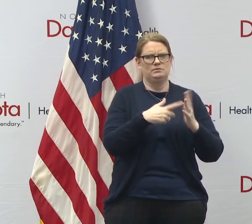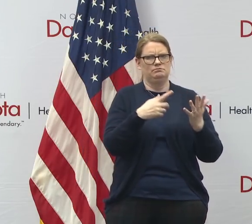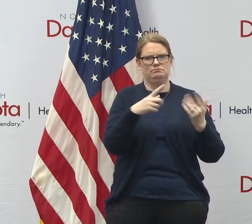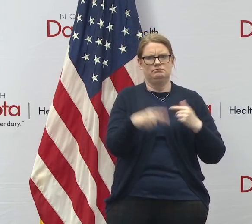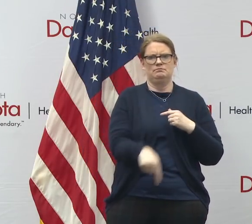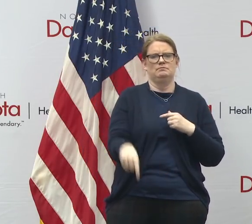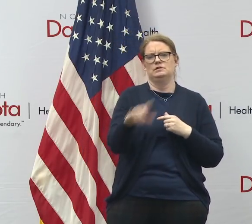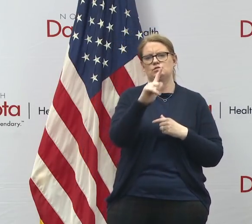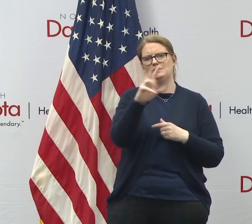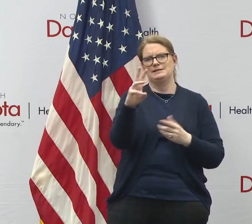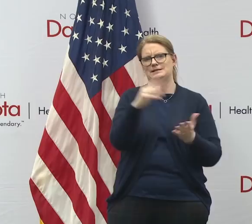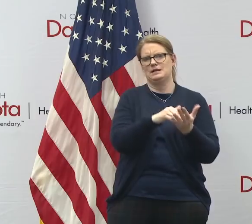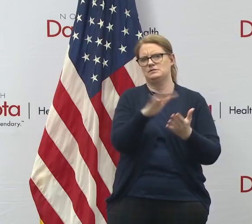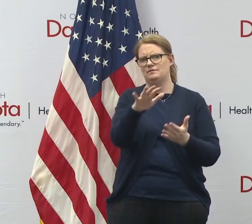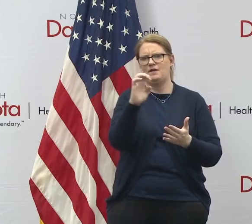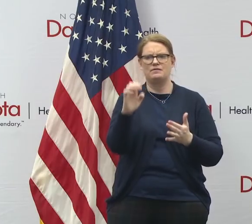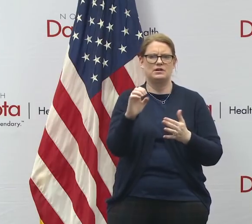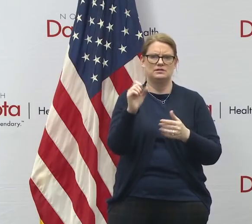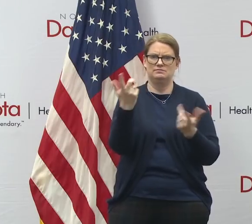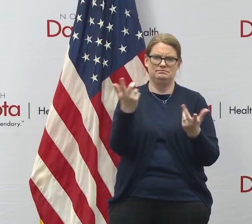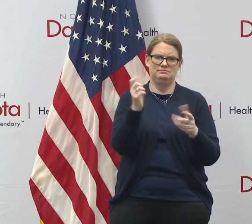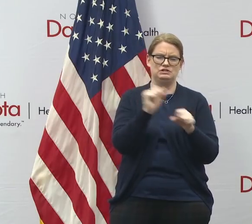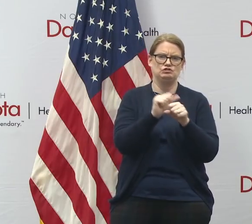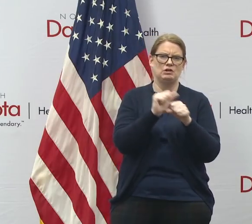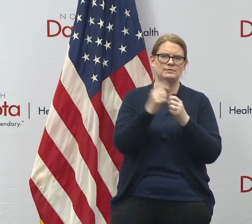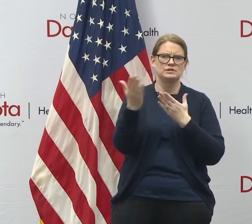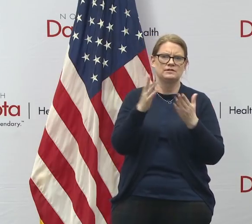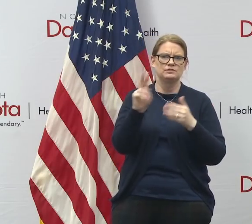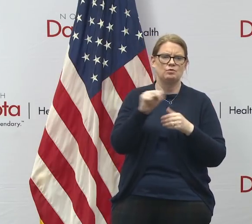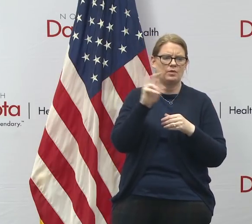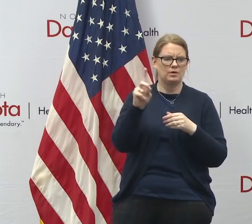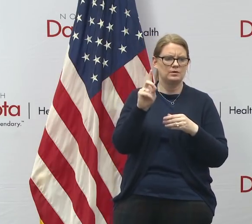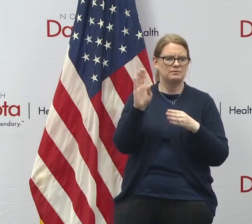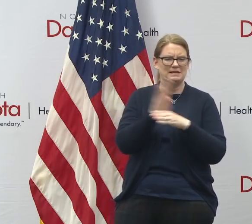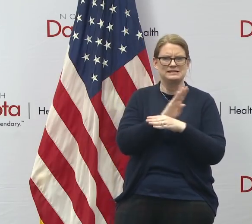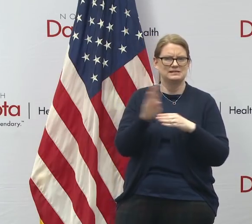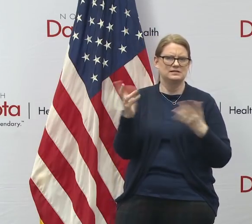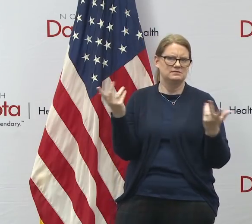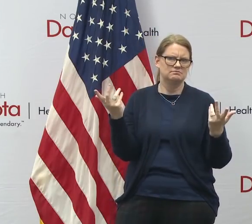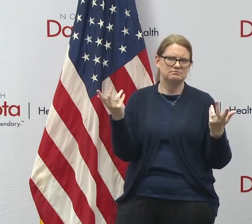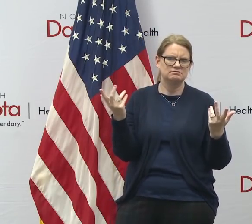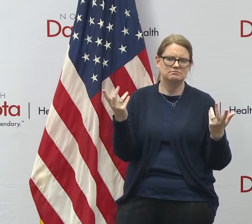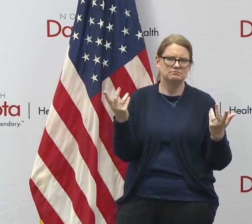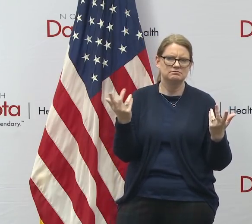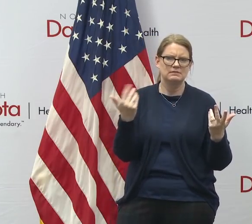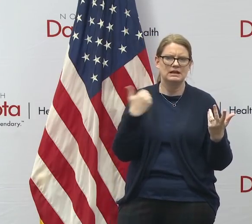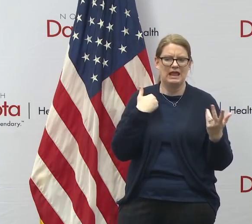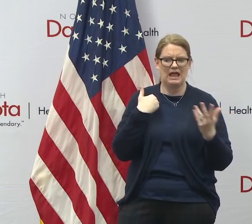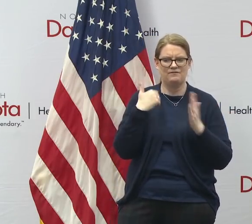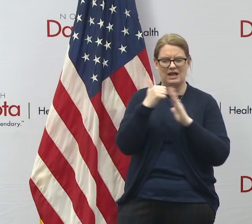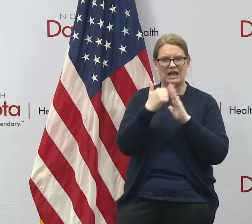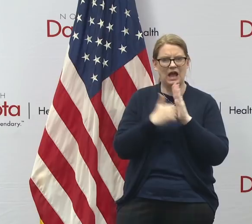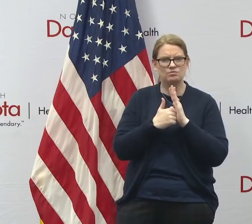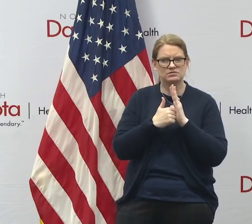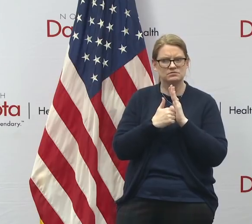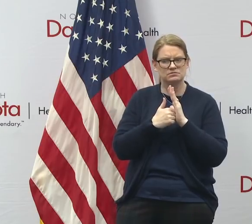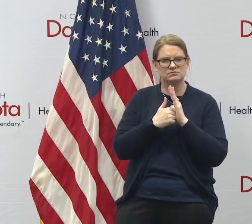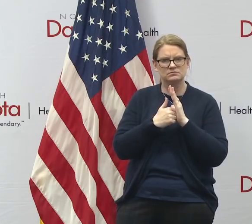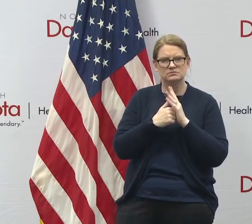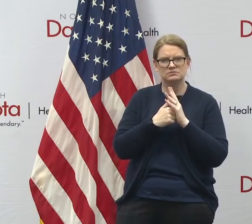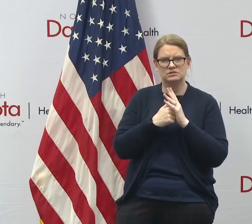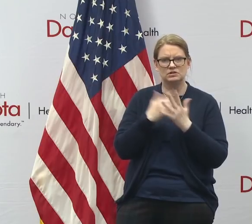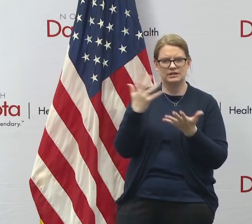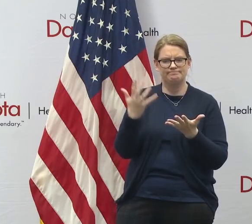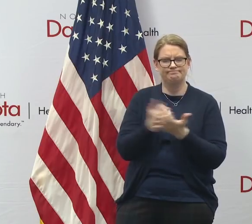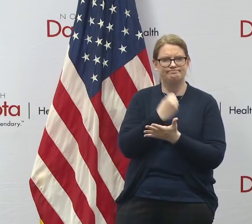state, all 26,500 job service North Dakota businesses that have account holders have the option of utilizing